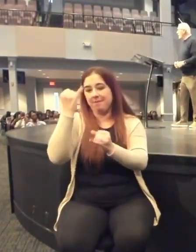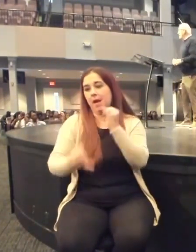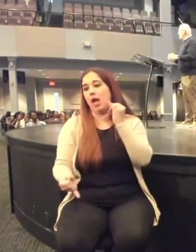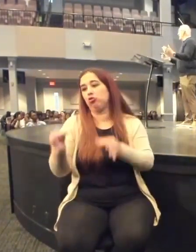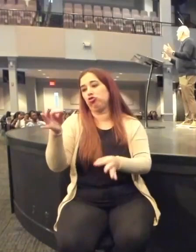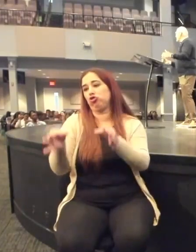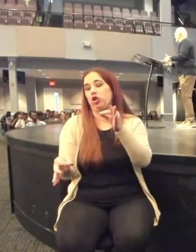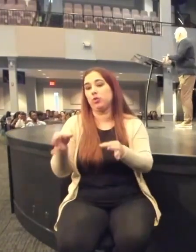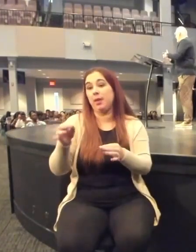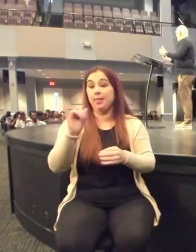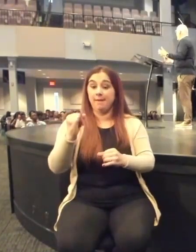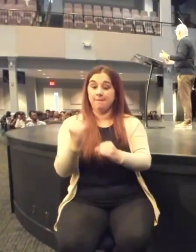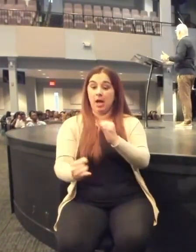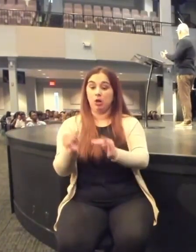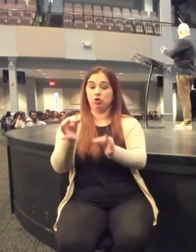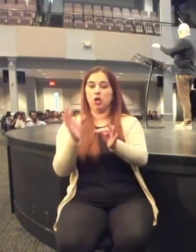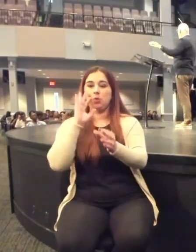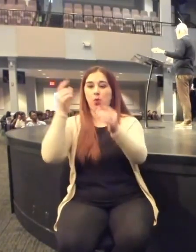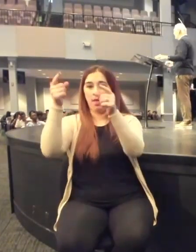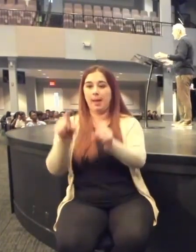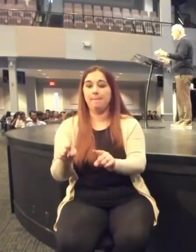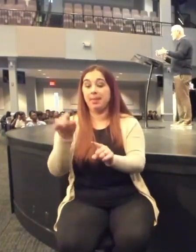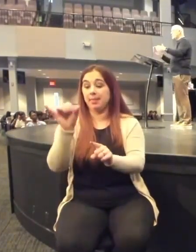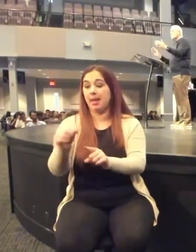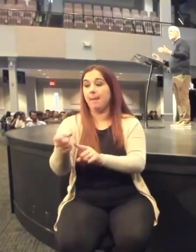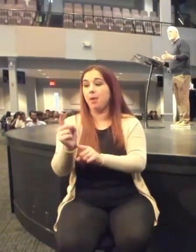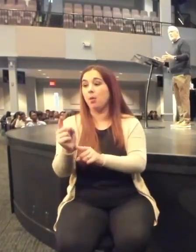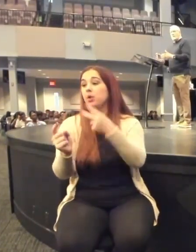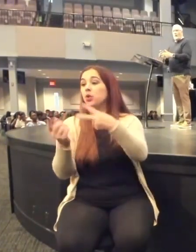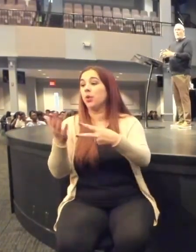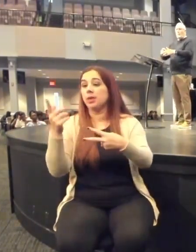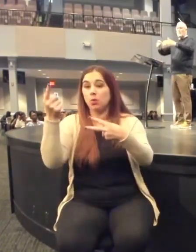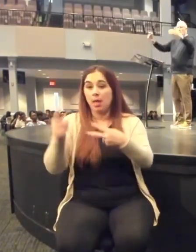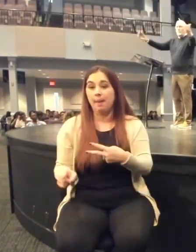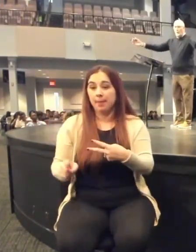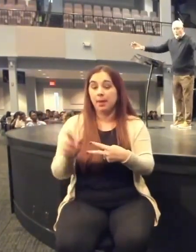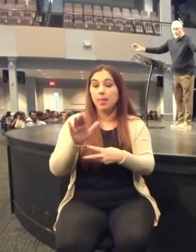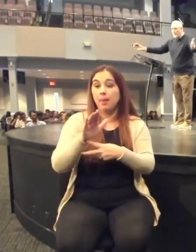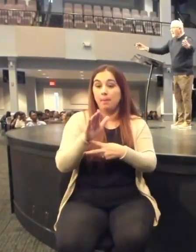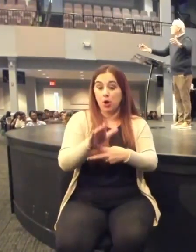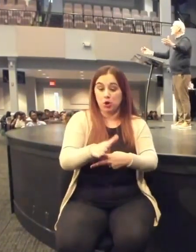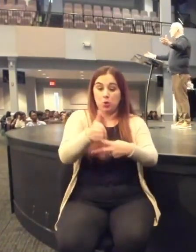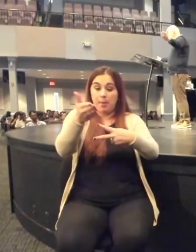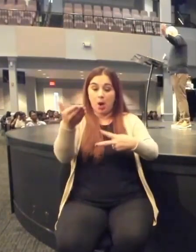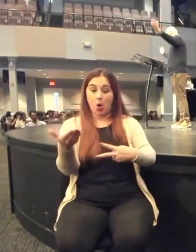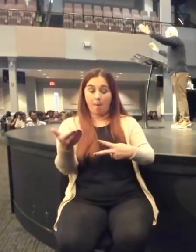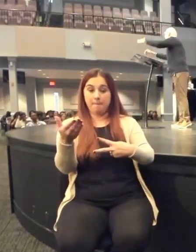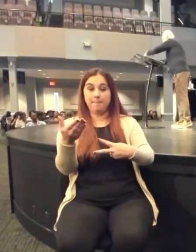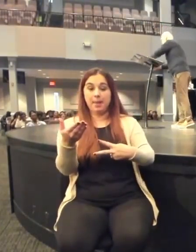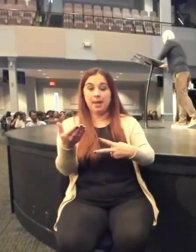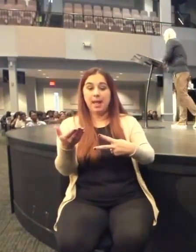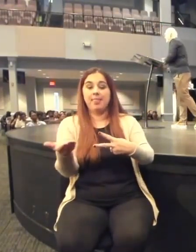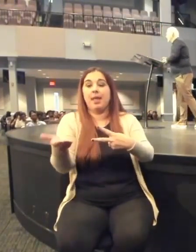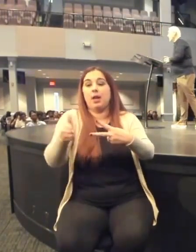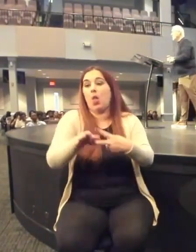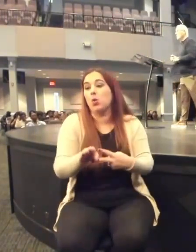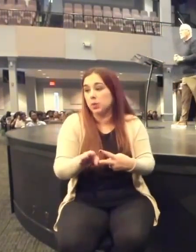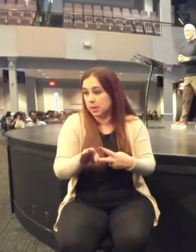judgment. And the final judgment will happen. And that will be the moment where two things will occur. The books will be opened and then the books will be